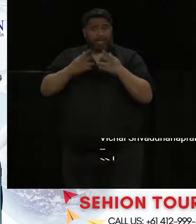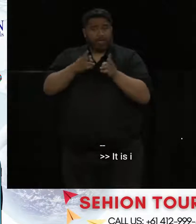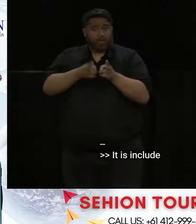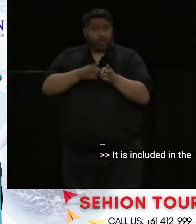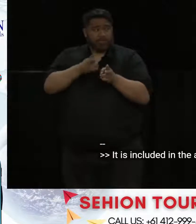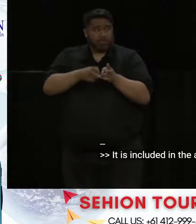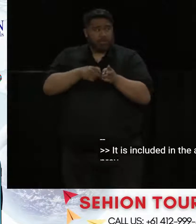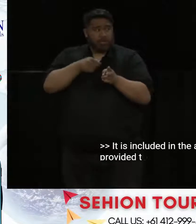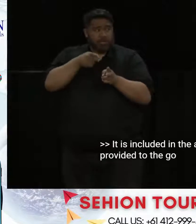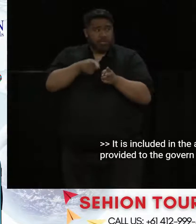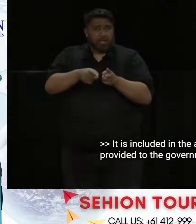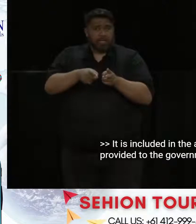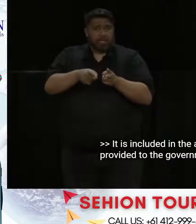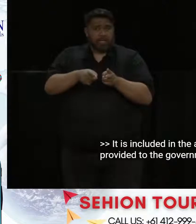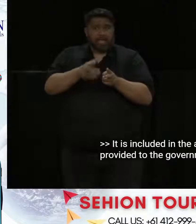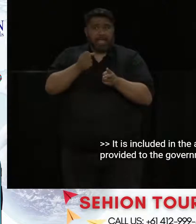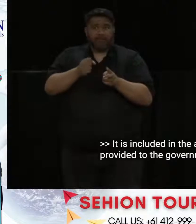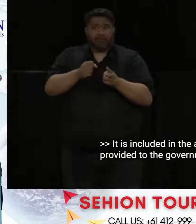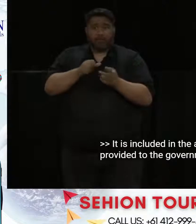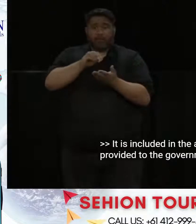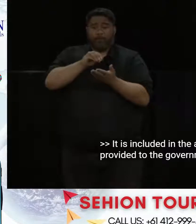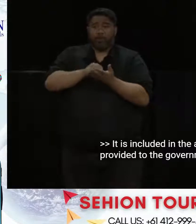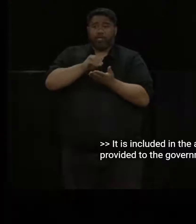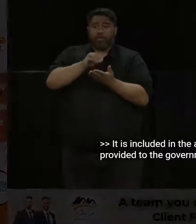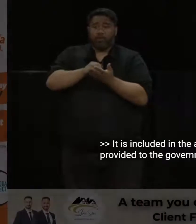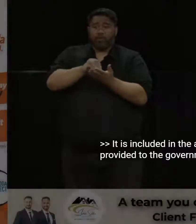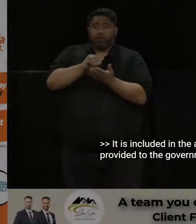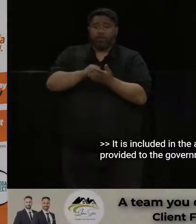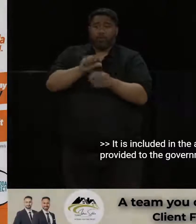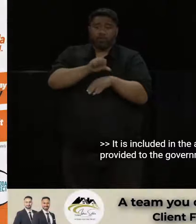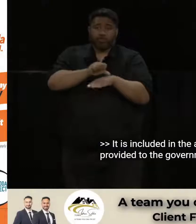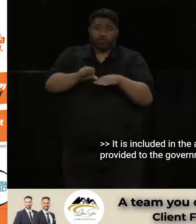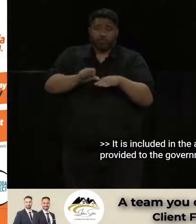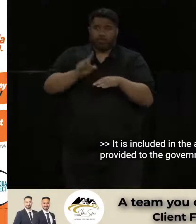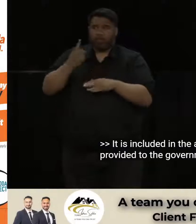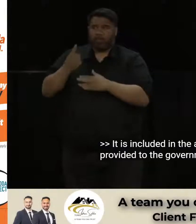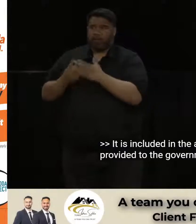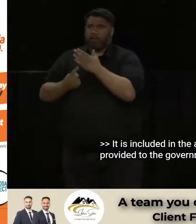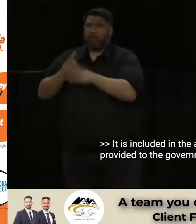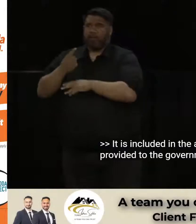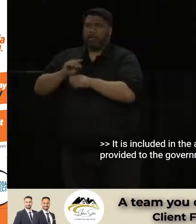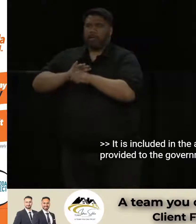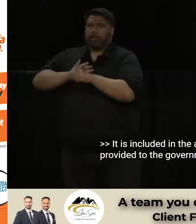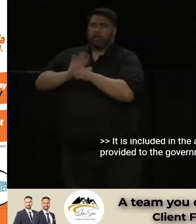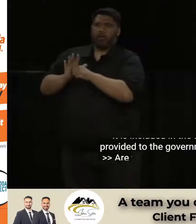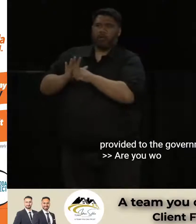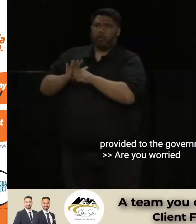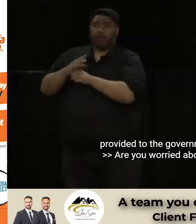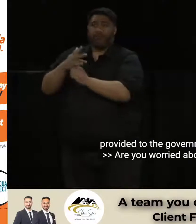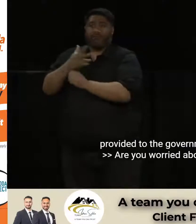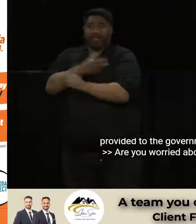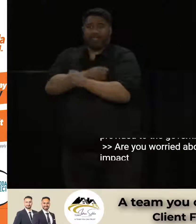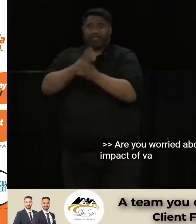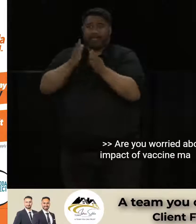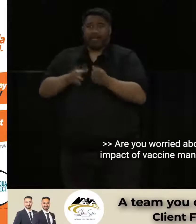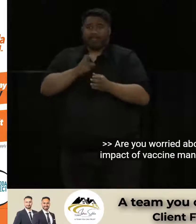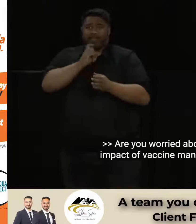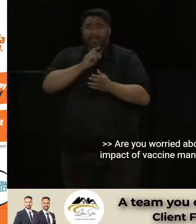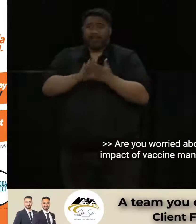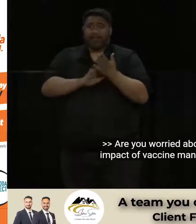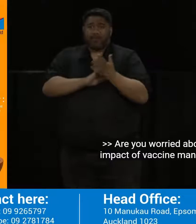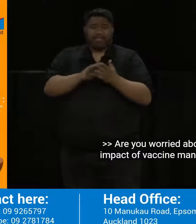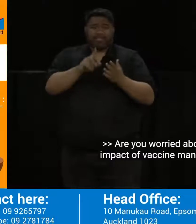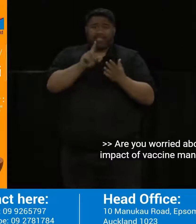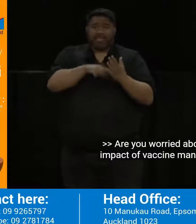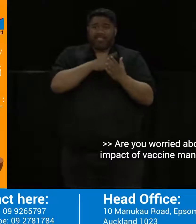vaccine mandates? There may well be small service impacts in hospitals around the country. I